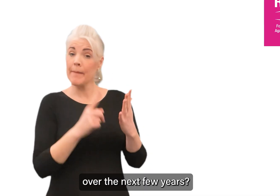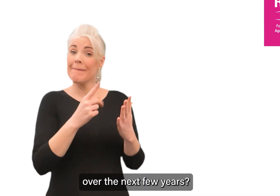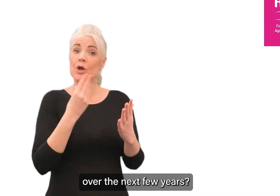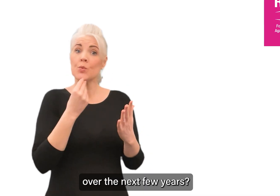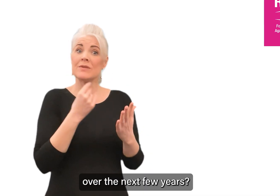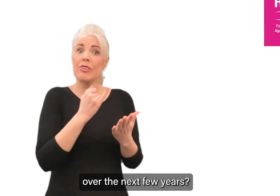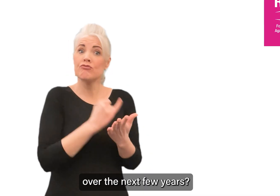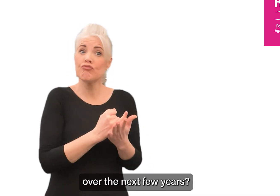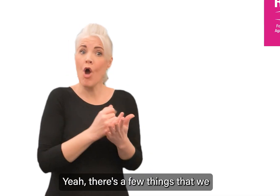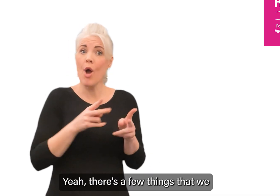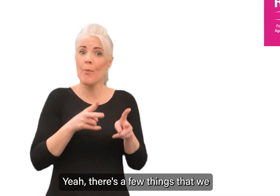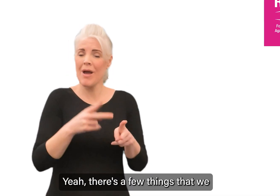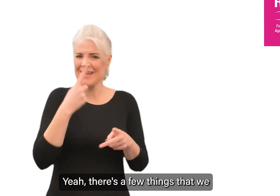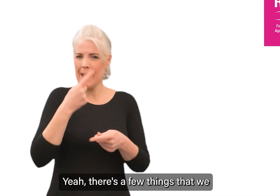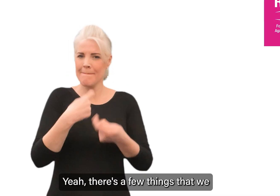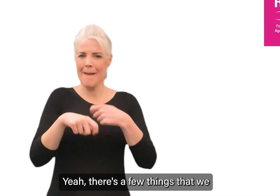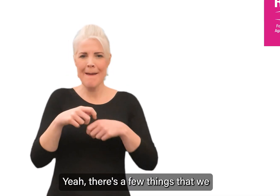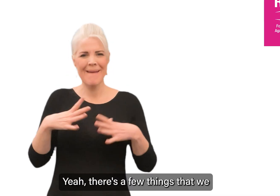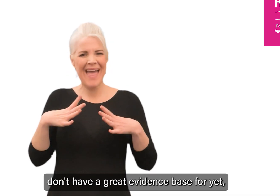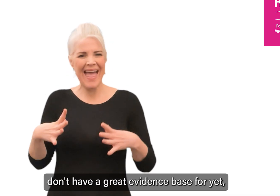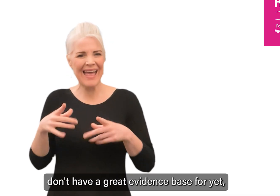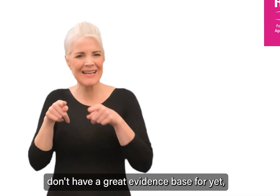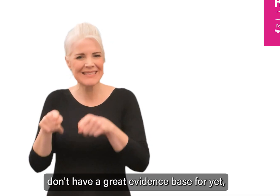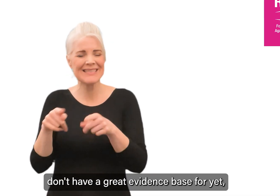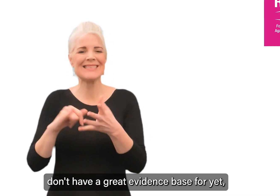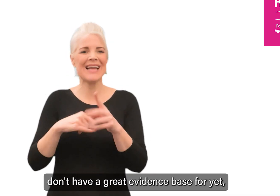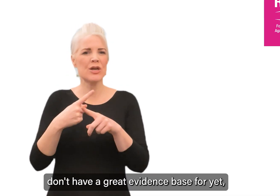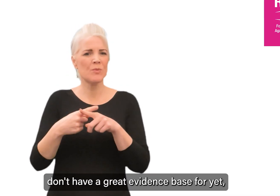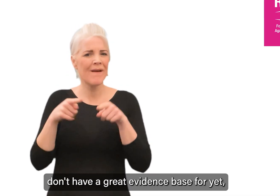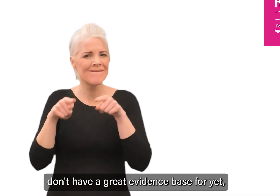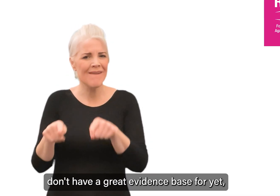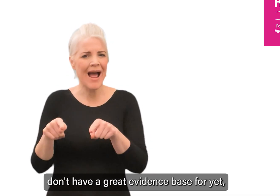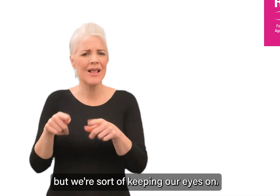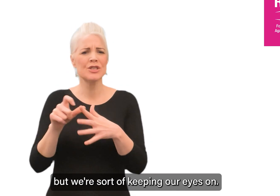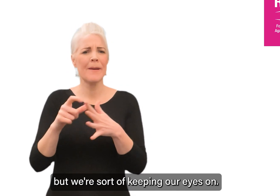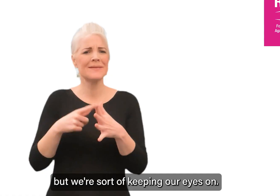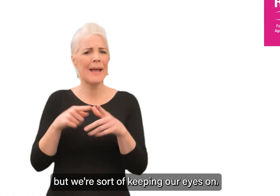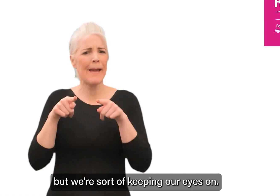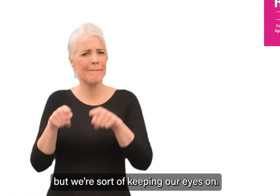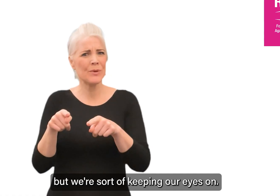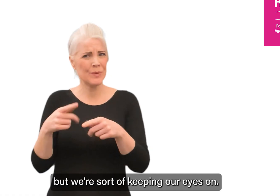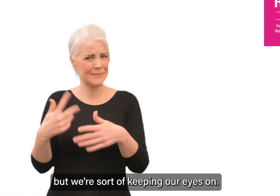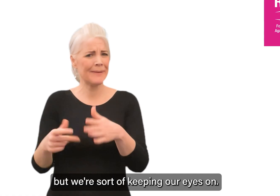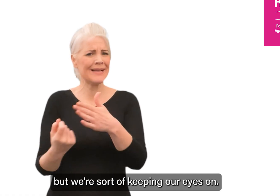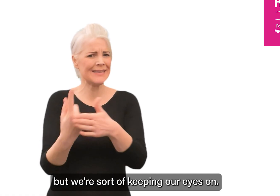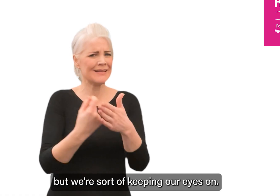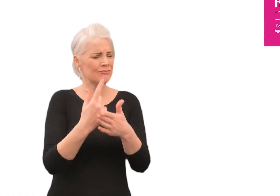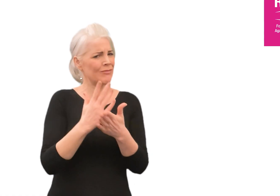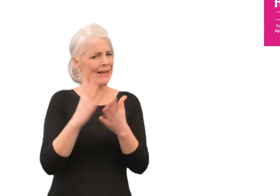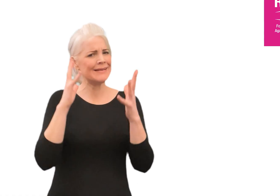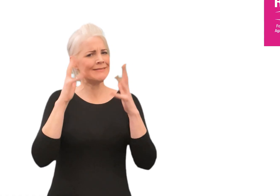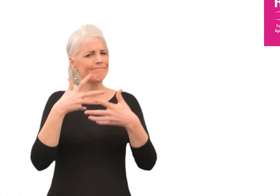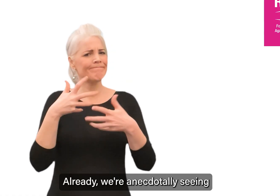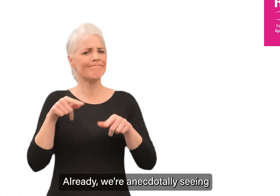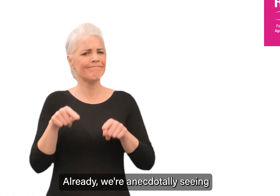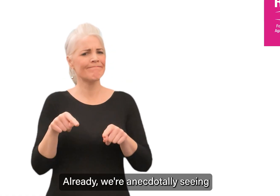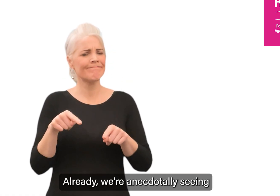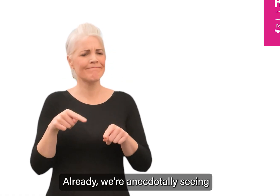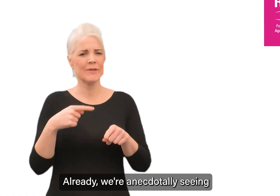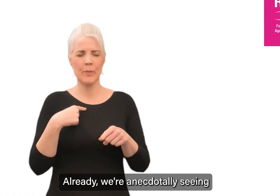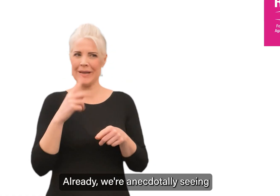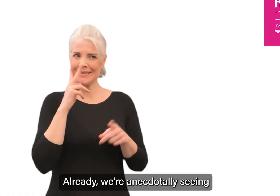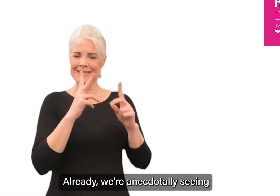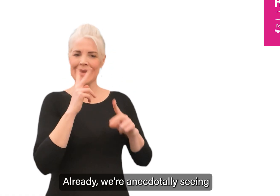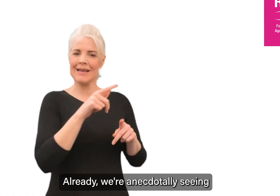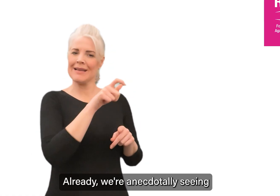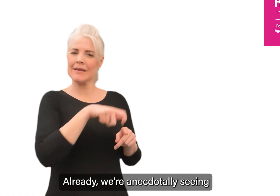years? Yeah, there's a few things that we don't have a great evidence base for yet, but we're sort of keeping our eyes on. So already